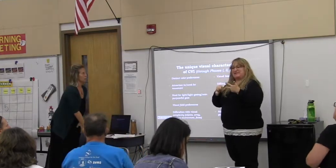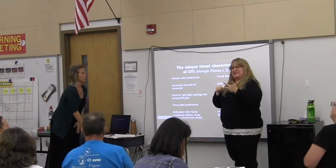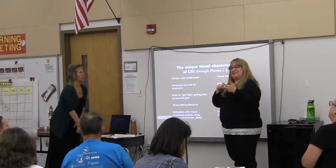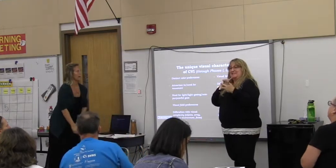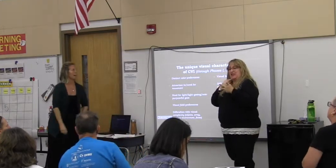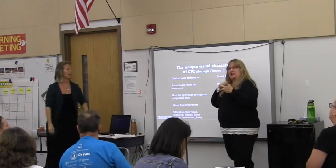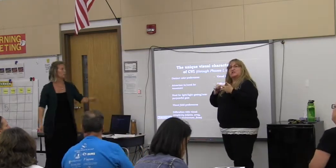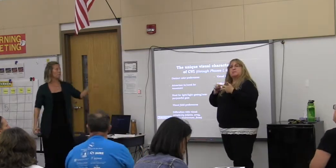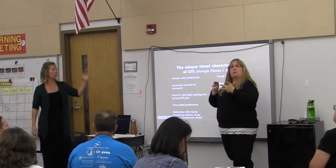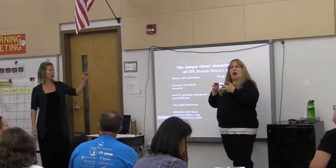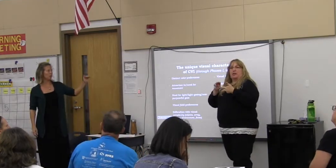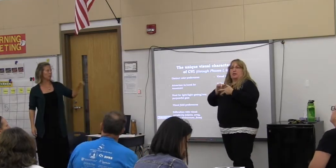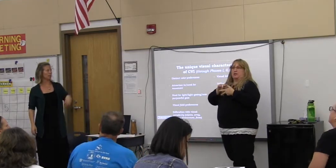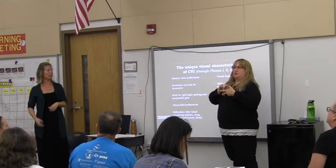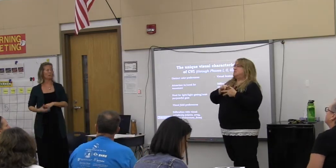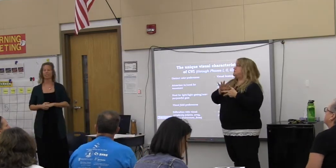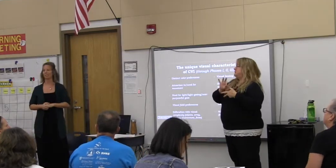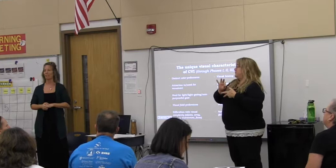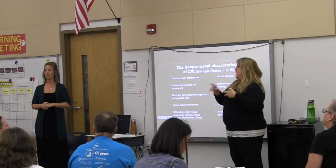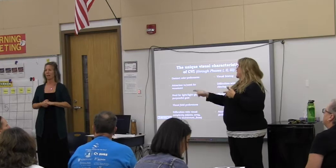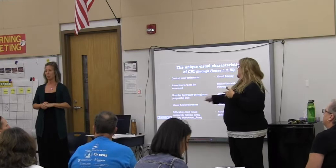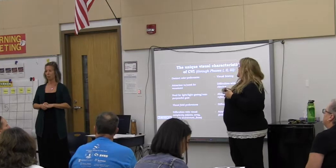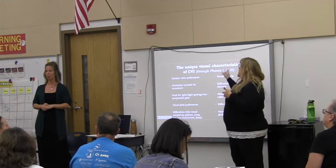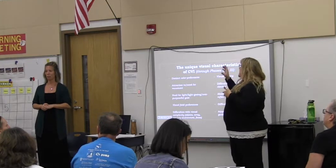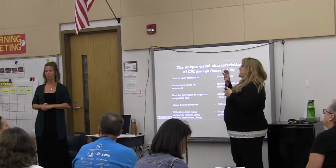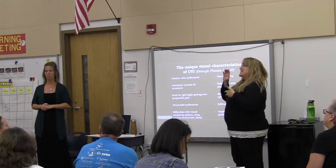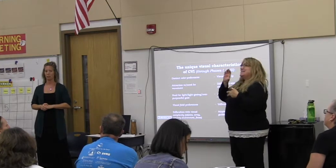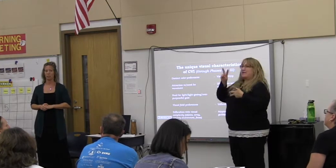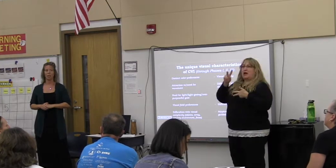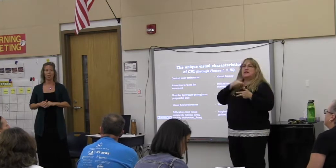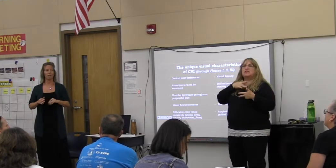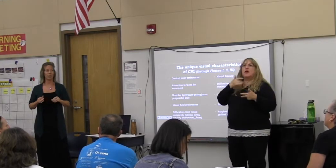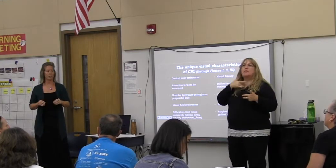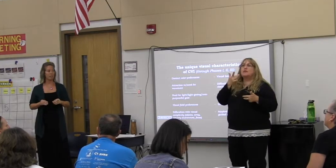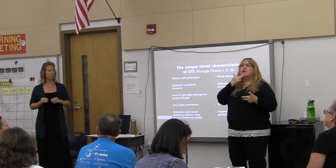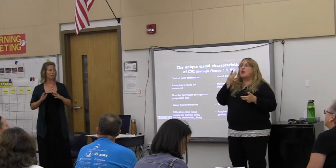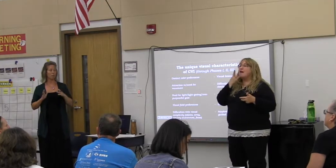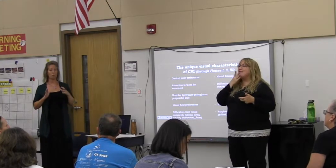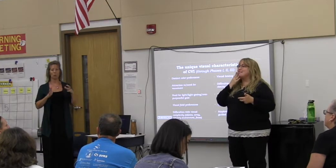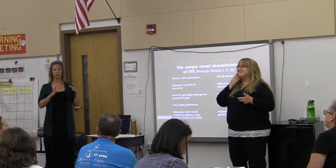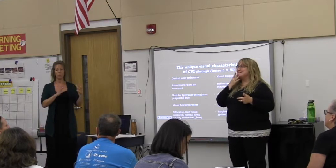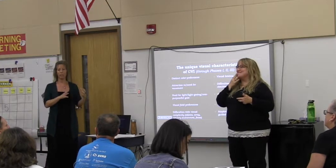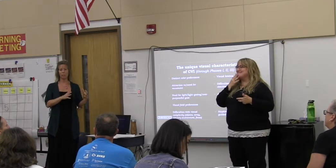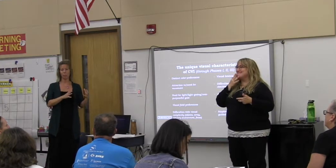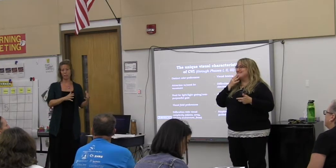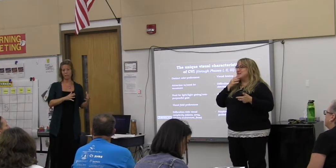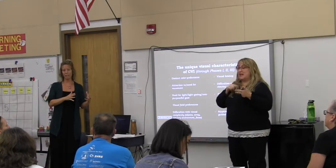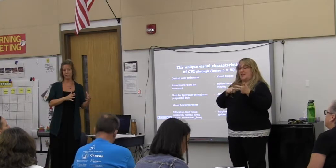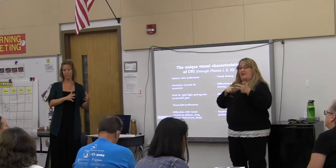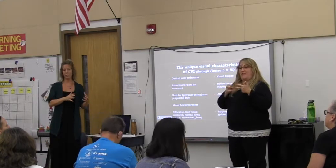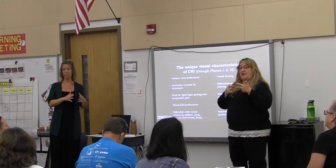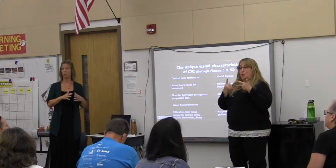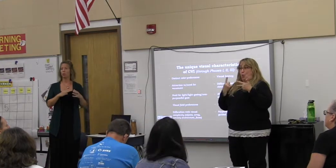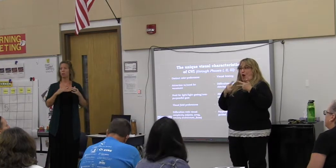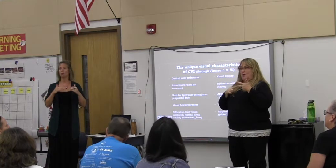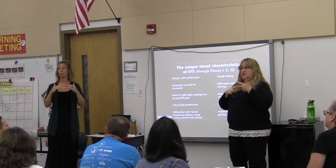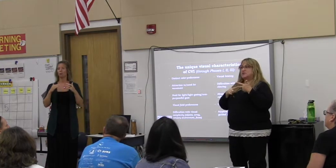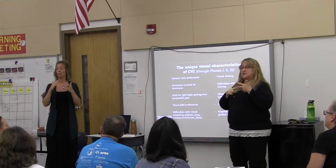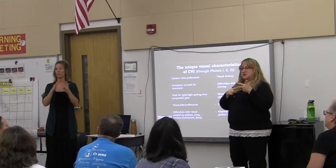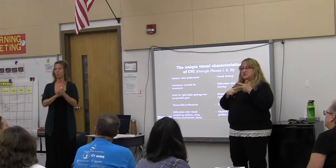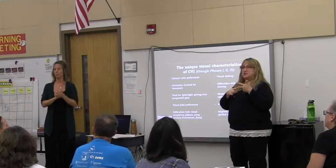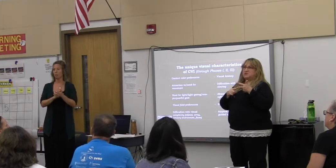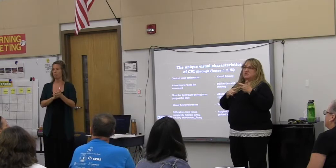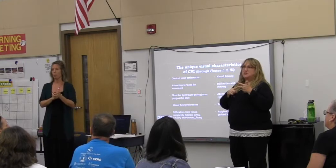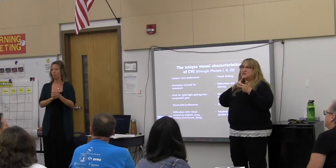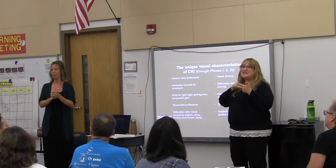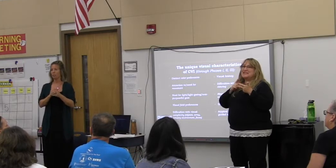with kids who have CVI, they oftentimes have a distinct color preference. A lot of times, if you're more on the phase 1 end of things, you can really